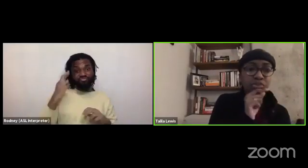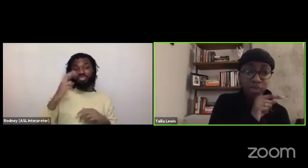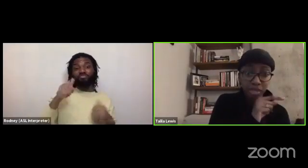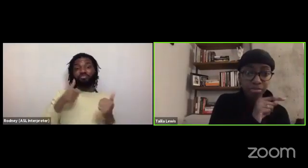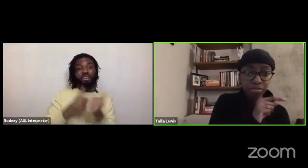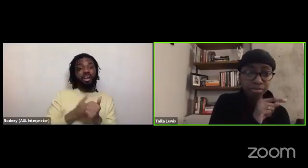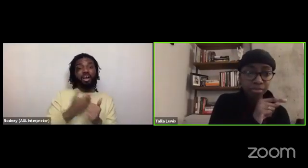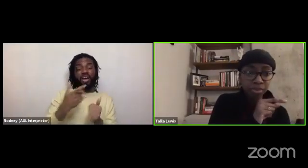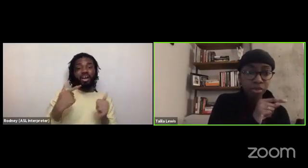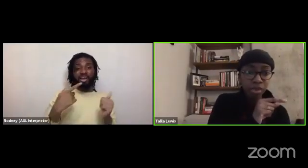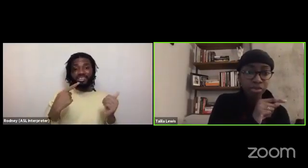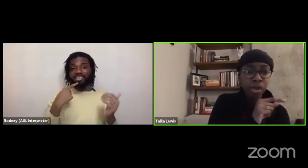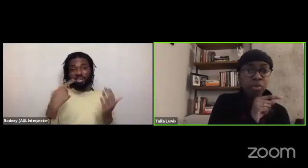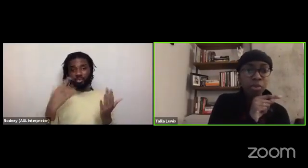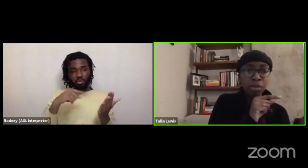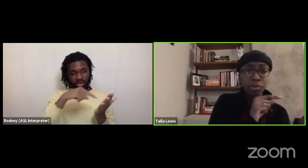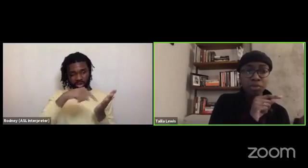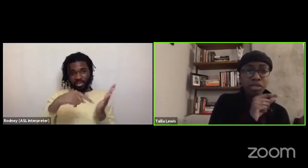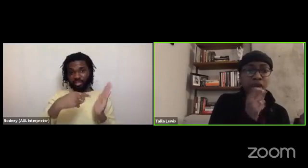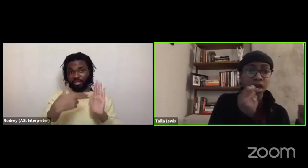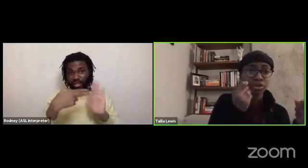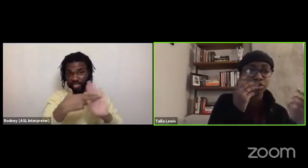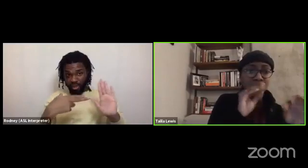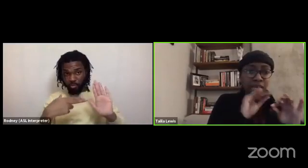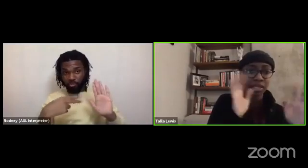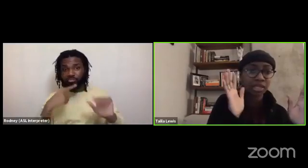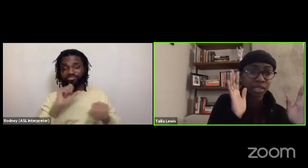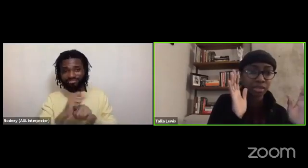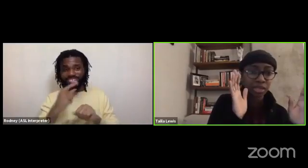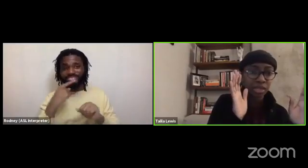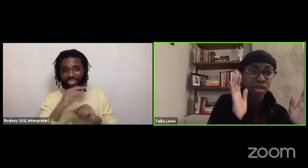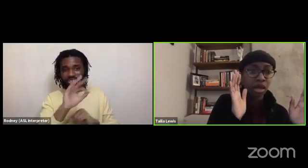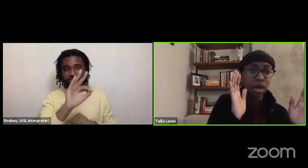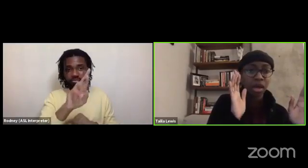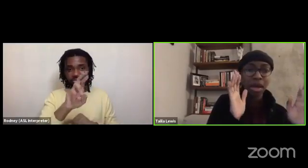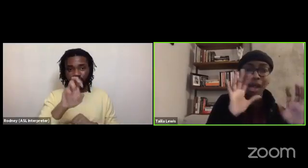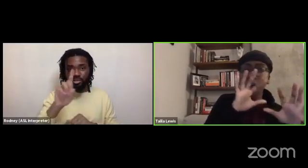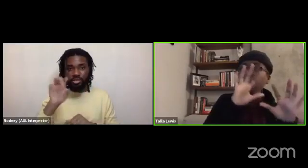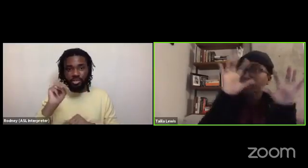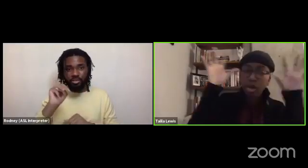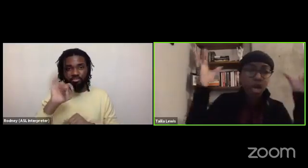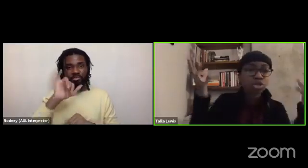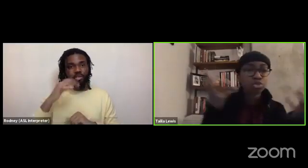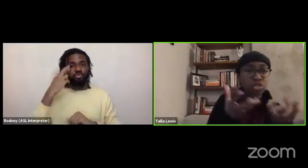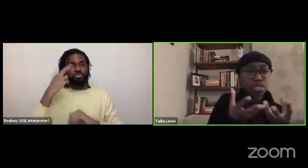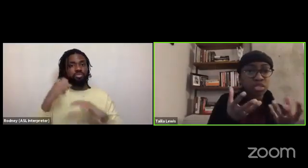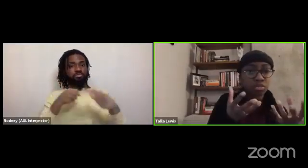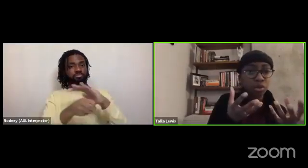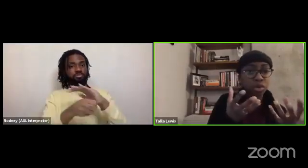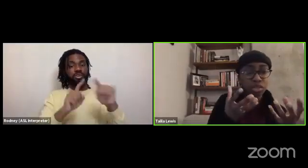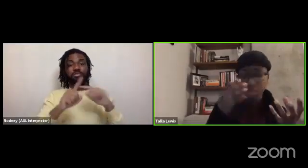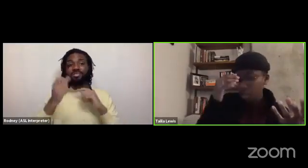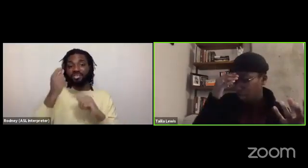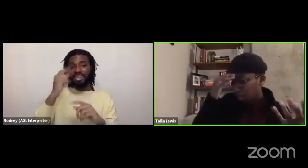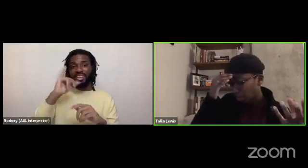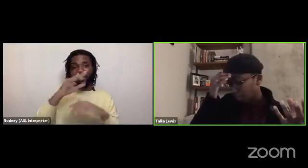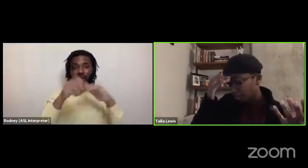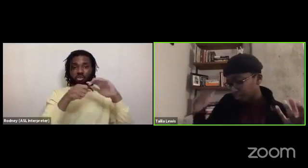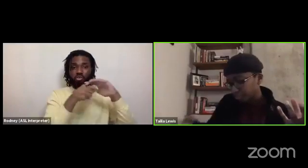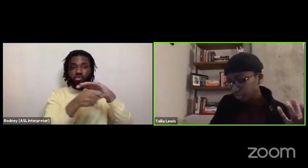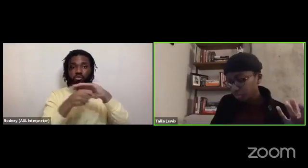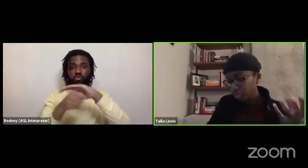says freedom, right? So I want people to really understand clearly how the carceral system works.